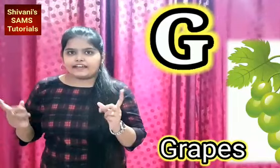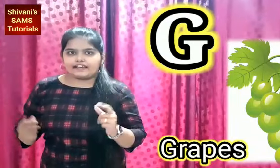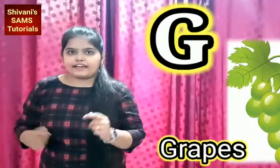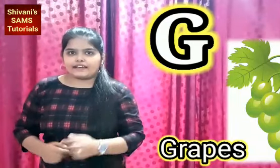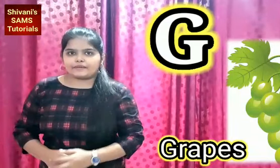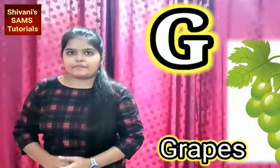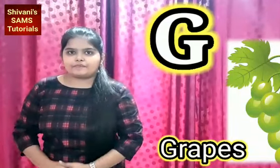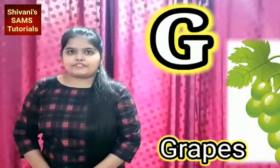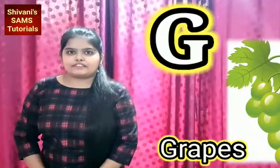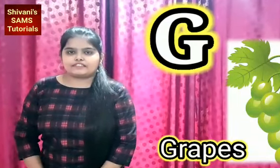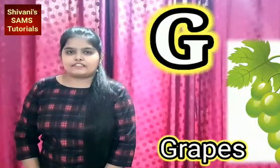grapes.